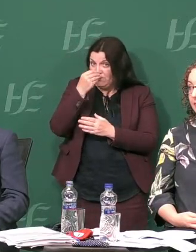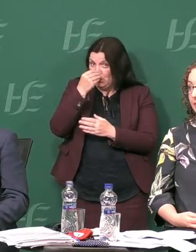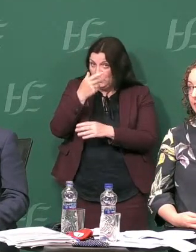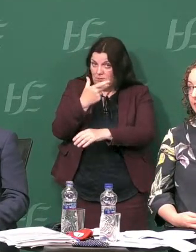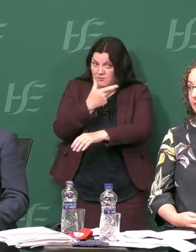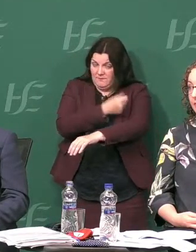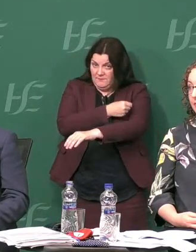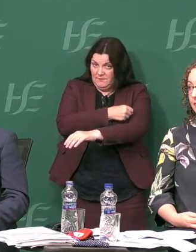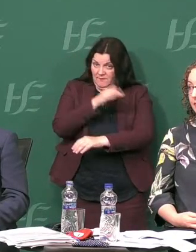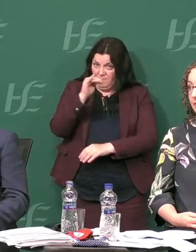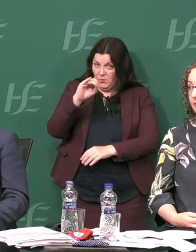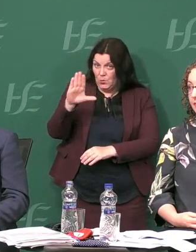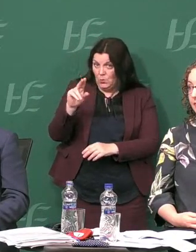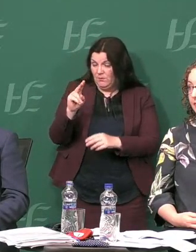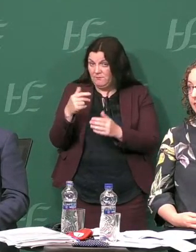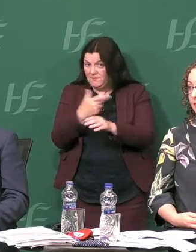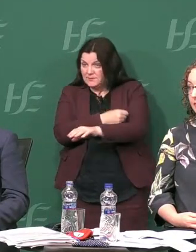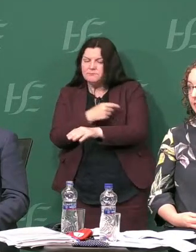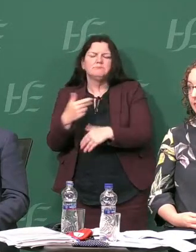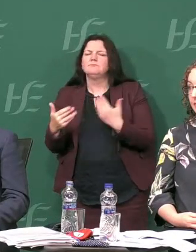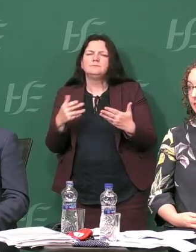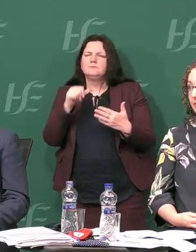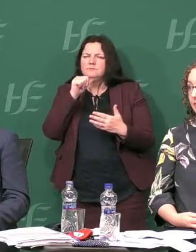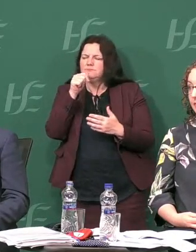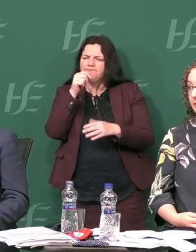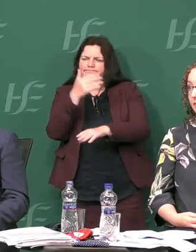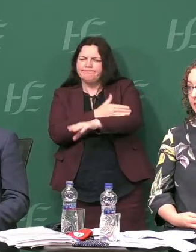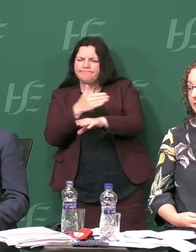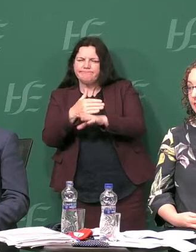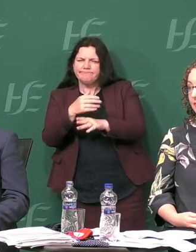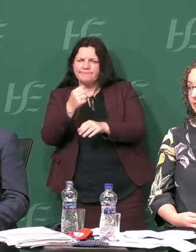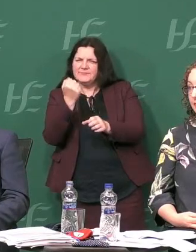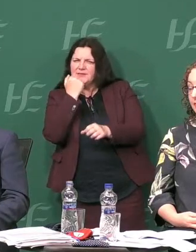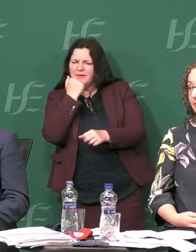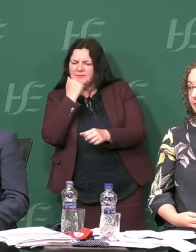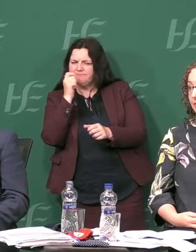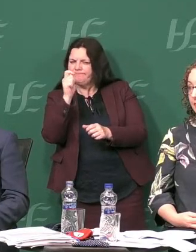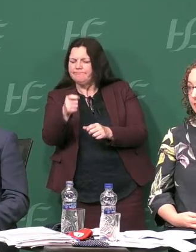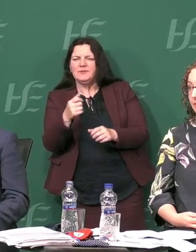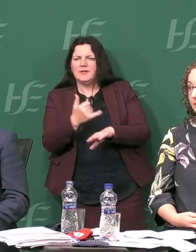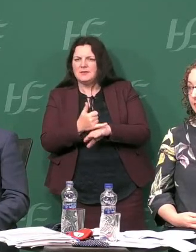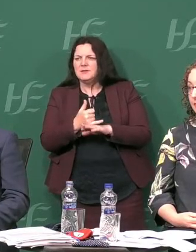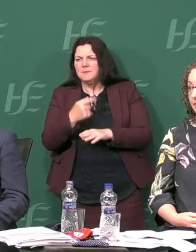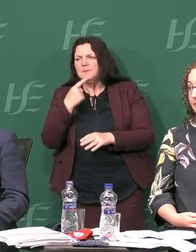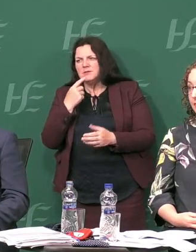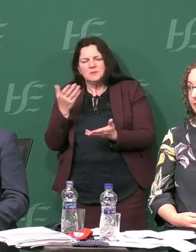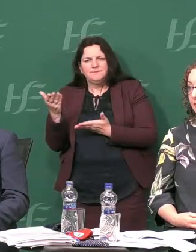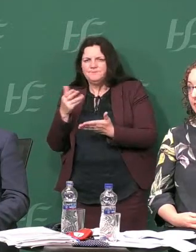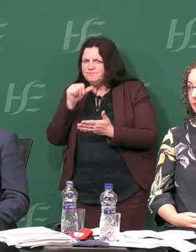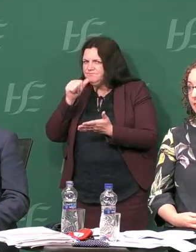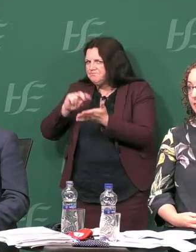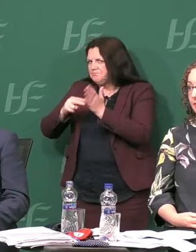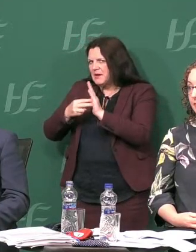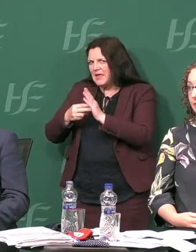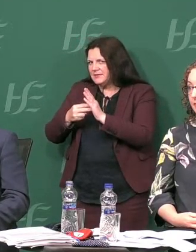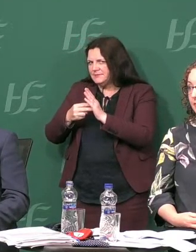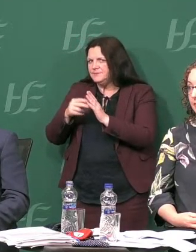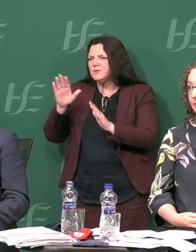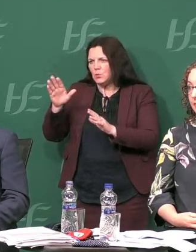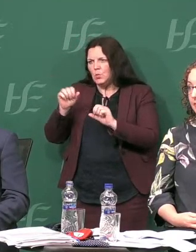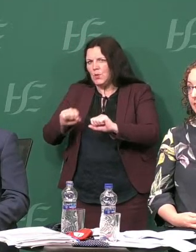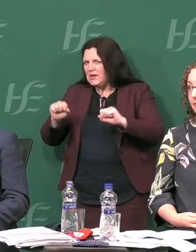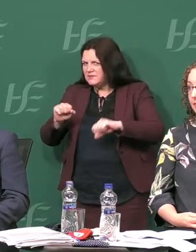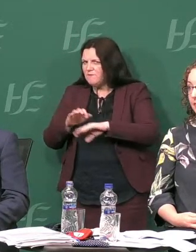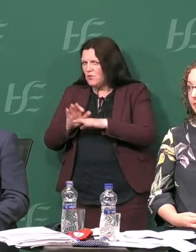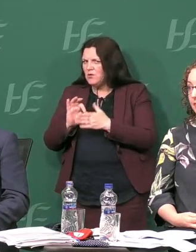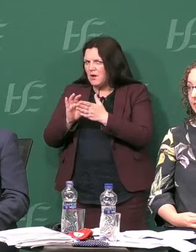triggered a date that would start. And we'll await guidance from NIAC in terms of commencement date. So we haven't planned it to start before it. We'll wait